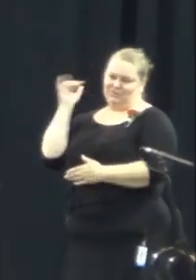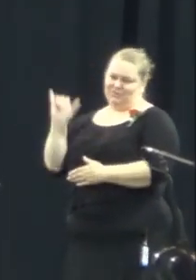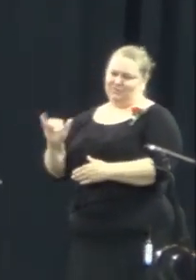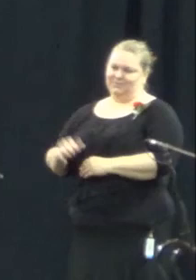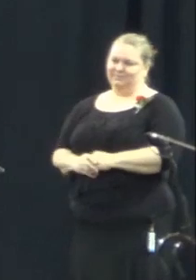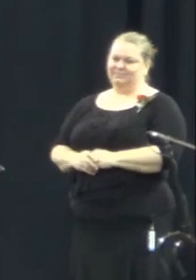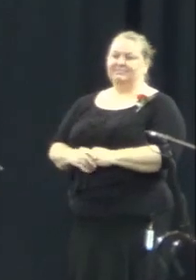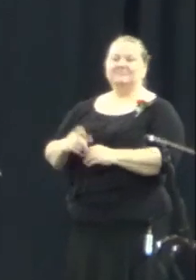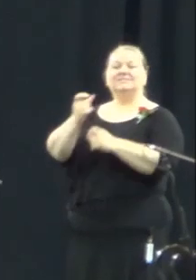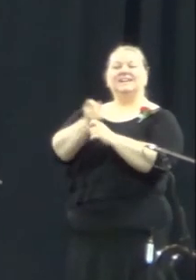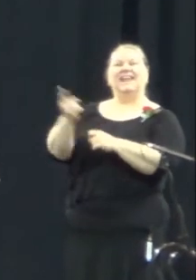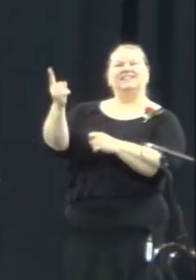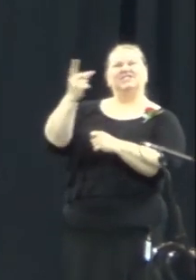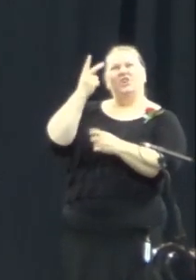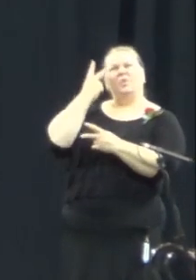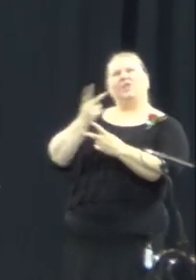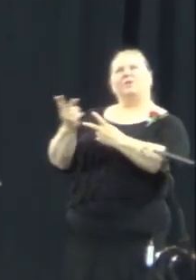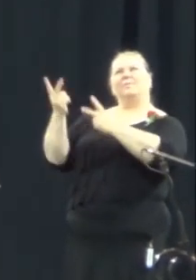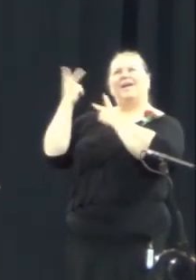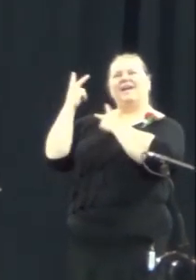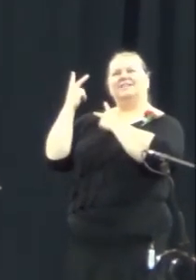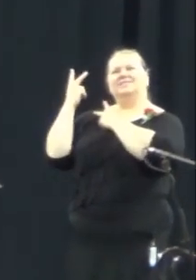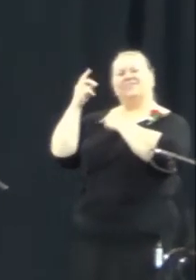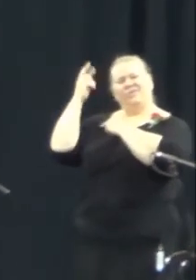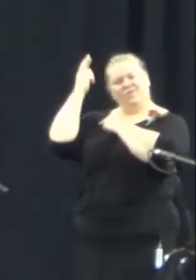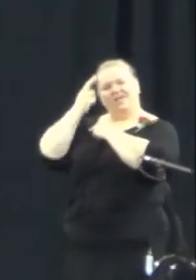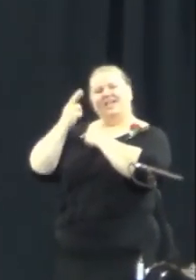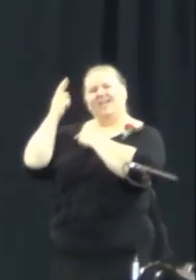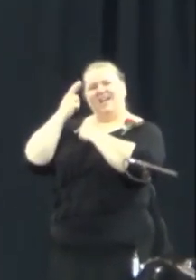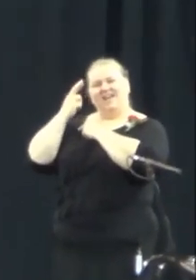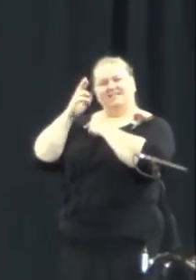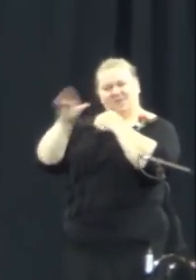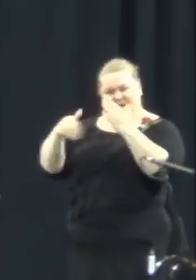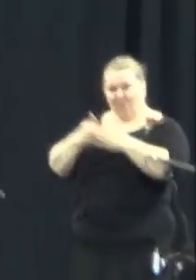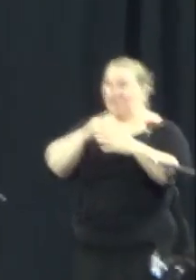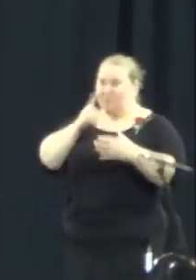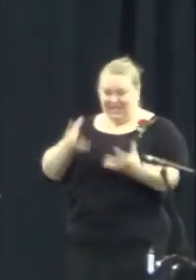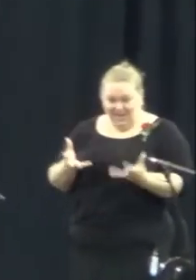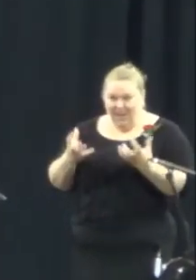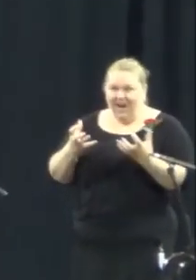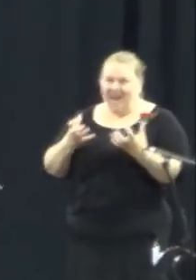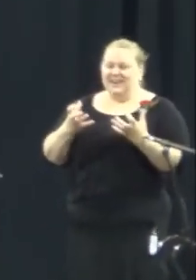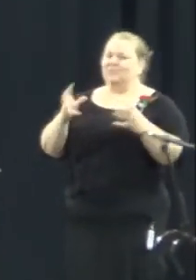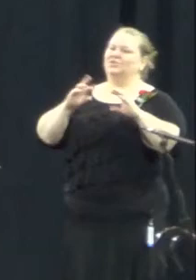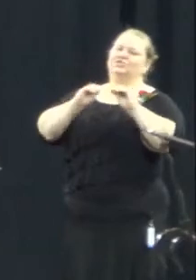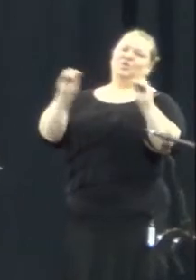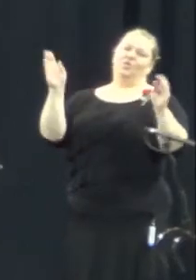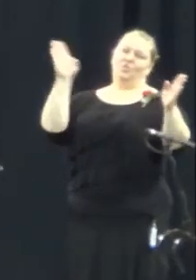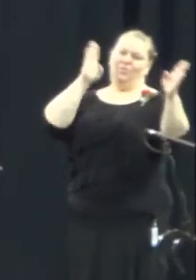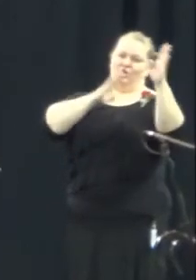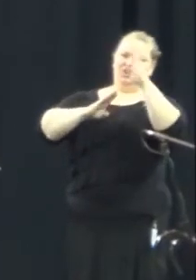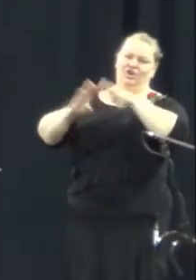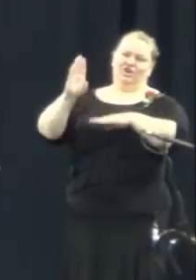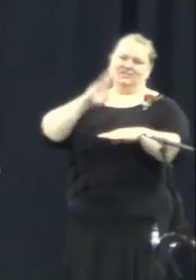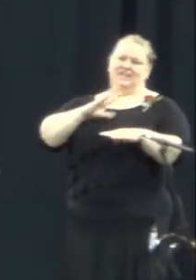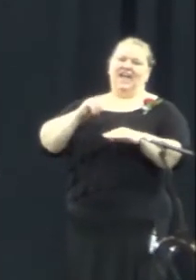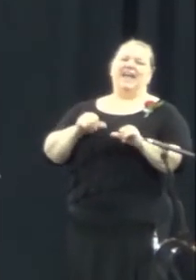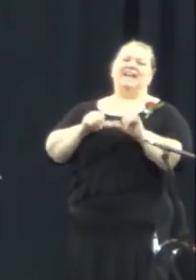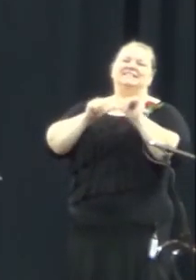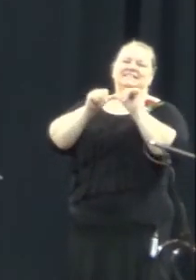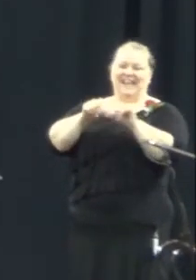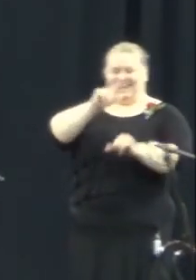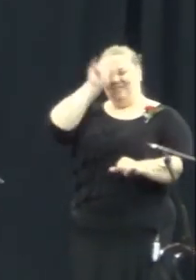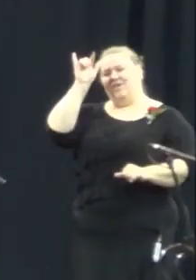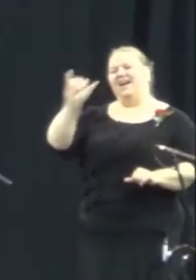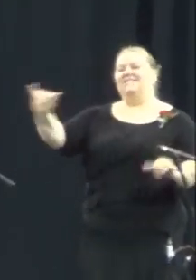year, when we look back, we will realize all we wanted was no worries and to stay forever